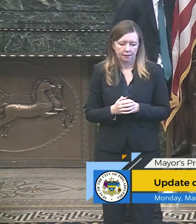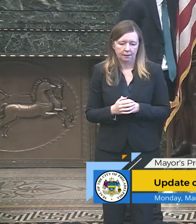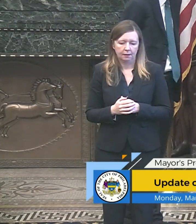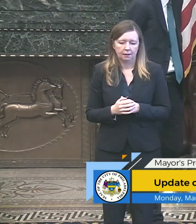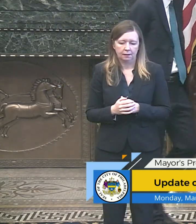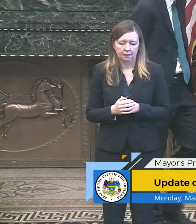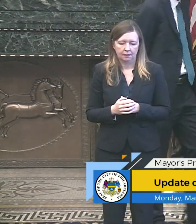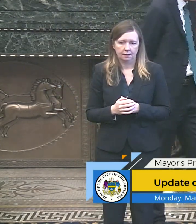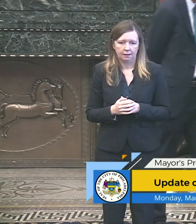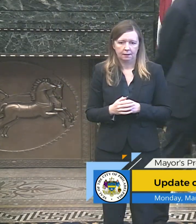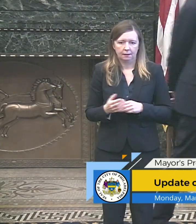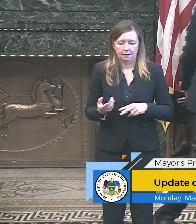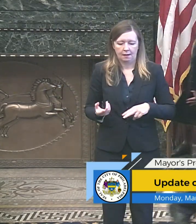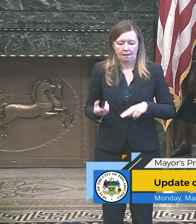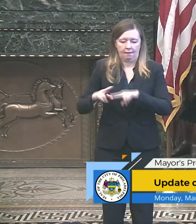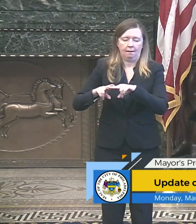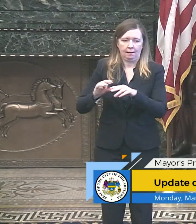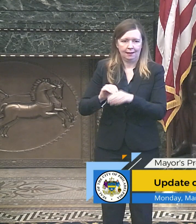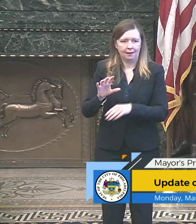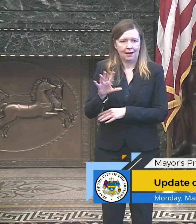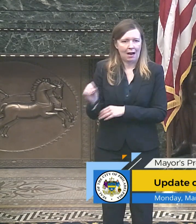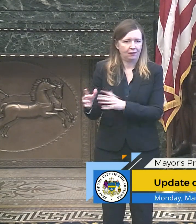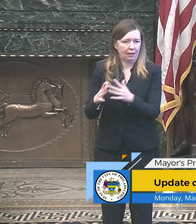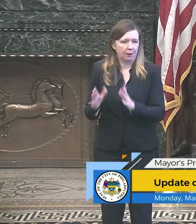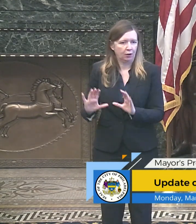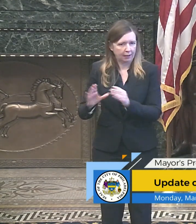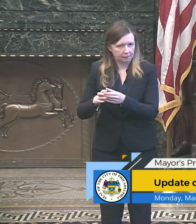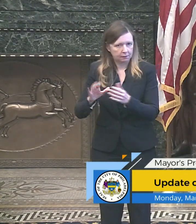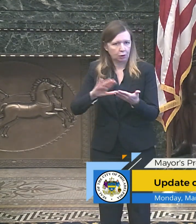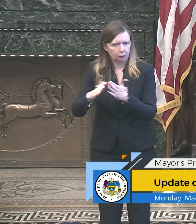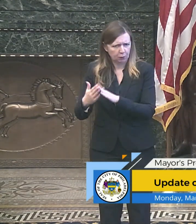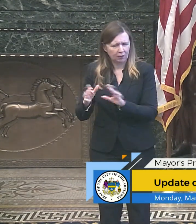slight surge in the African-American community. Can you go into a little